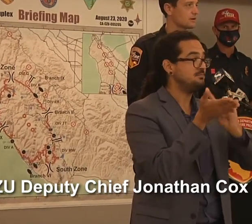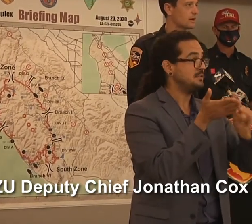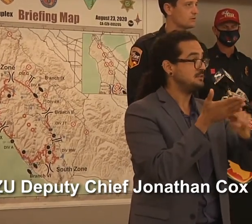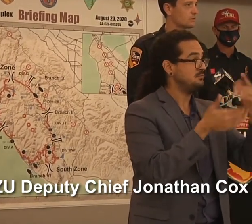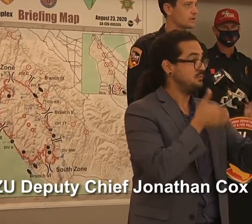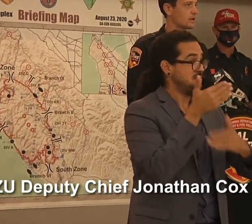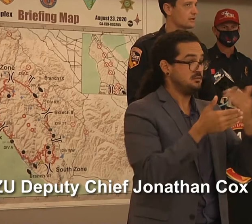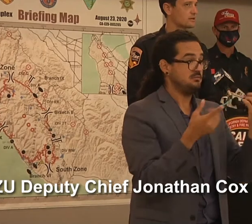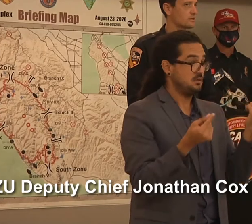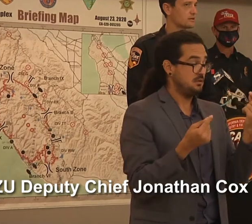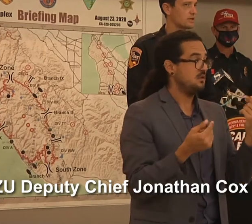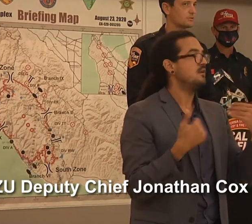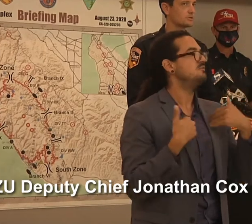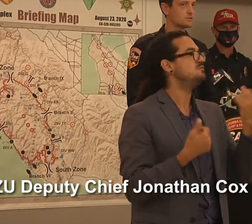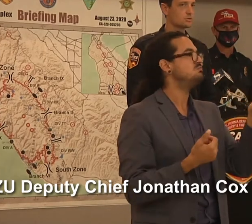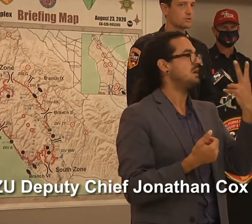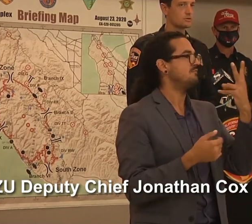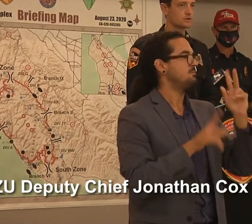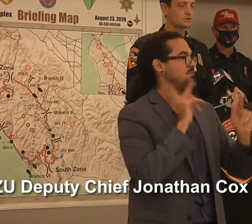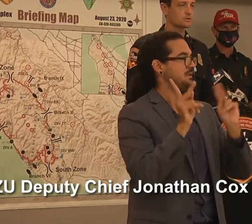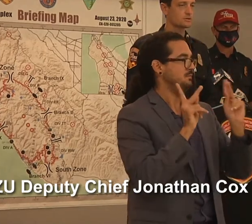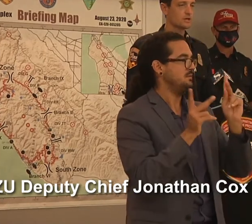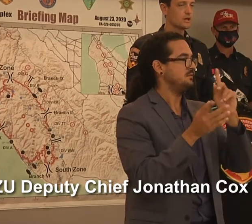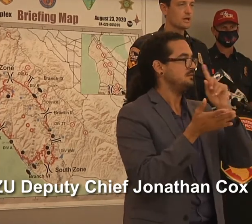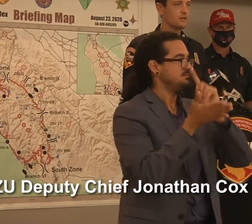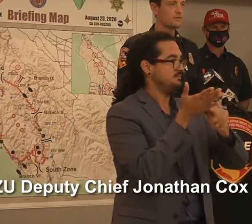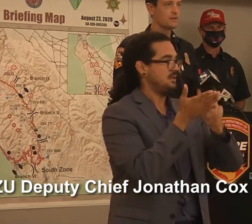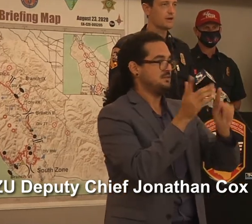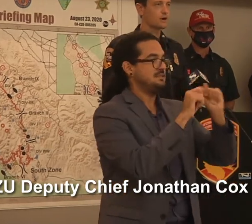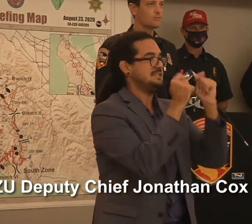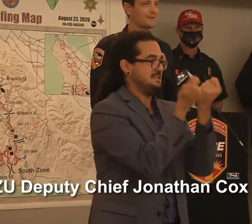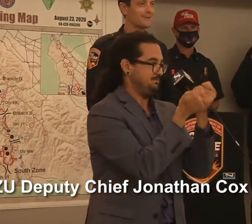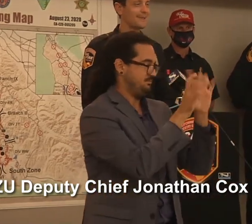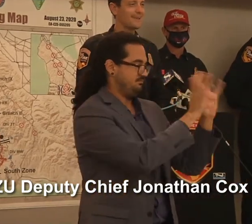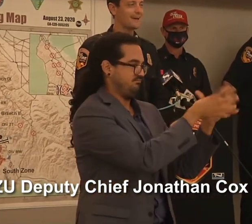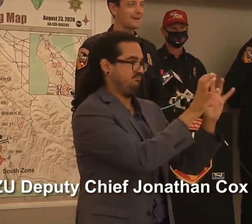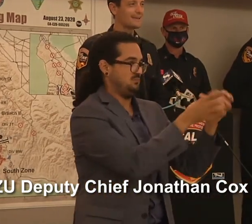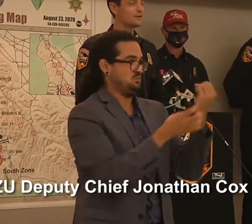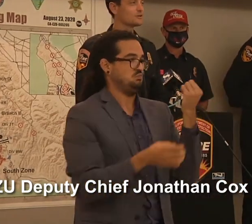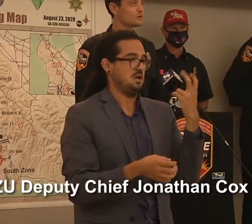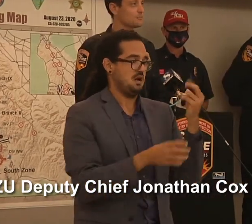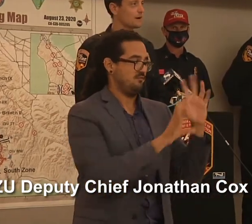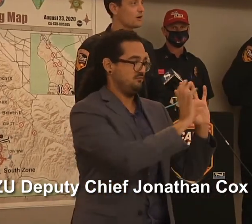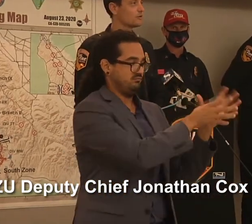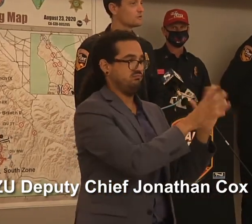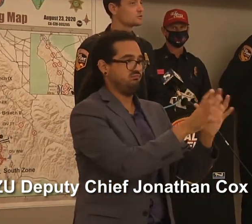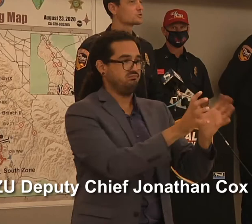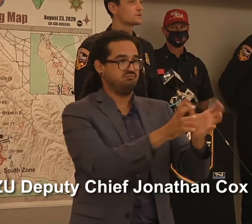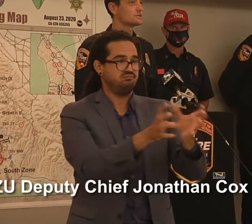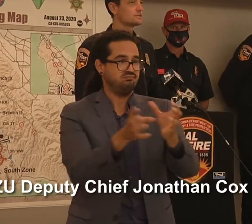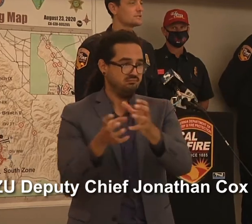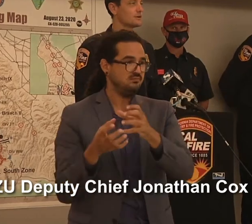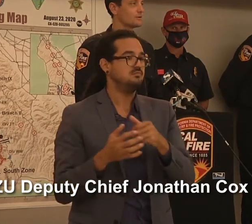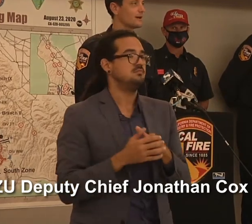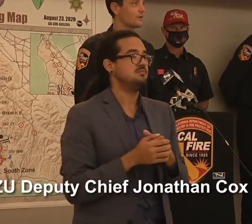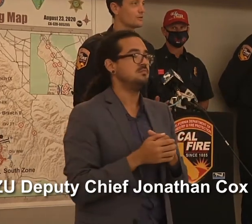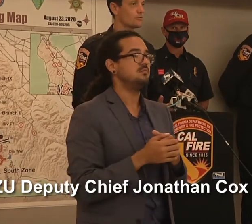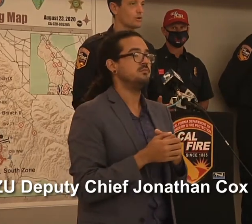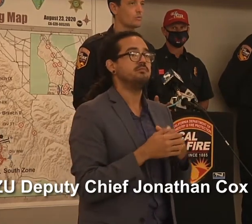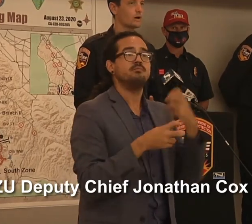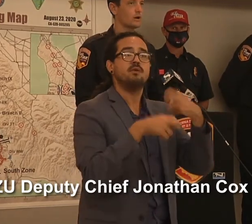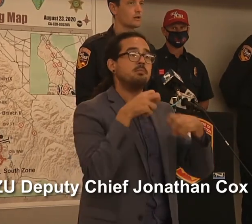out there now looking at the damaged and destroyed structures. They are being hindered by all of the trees